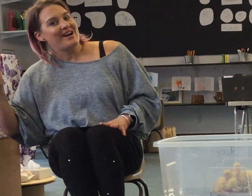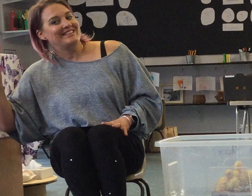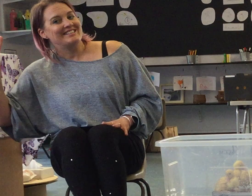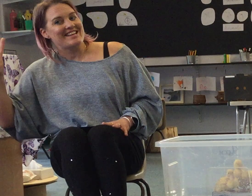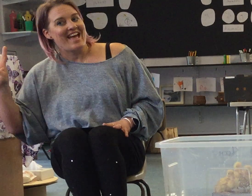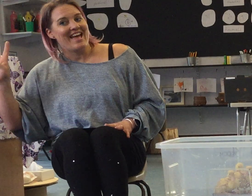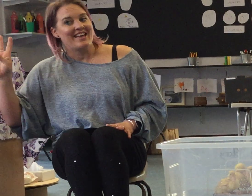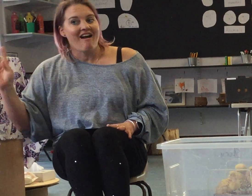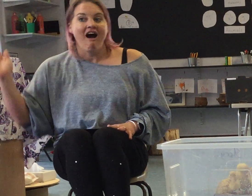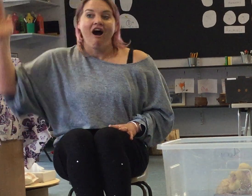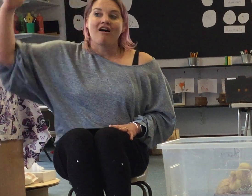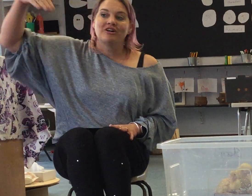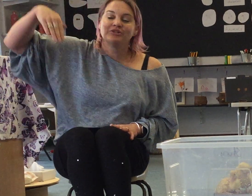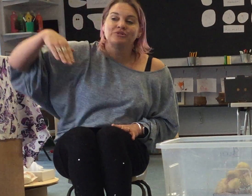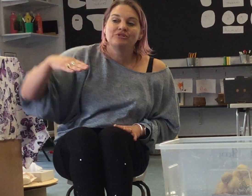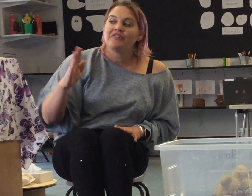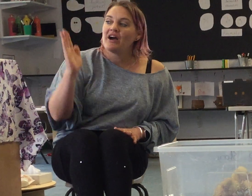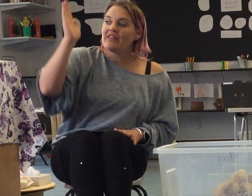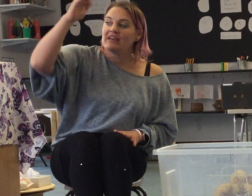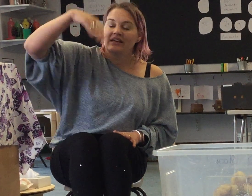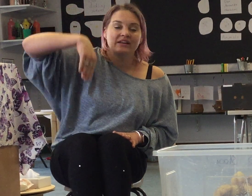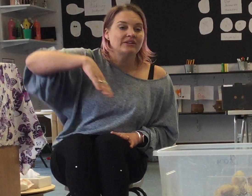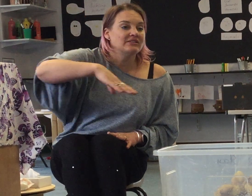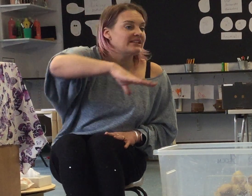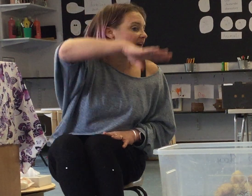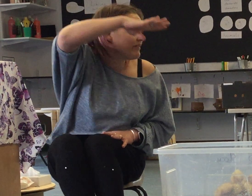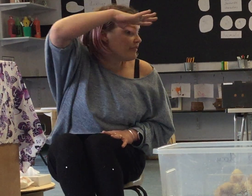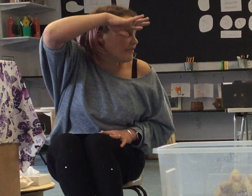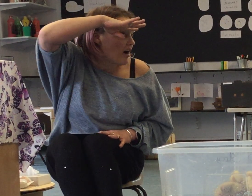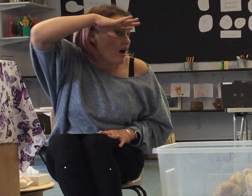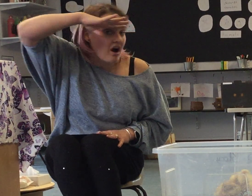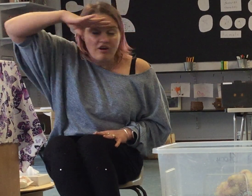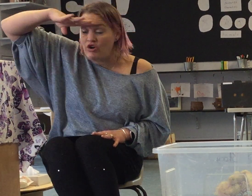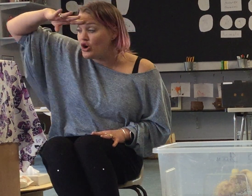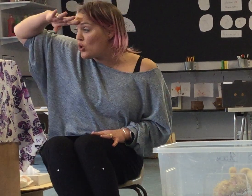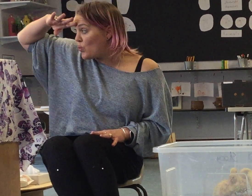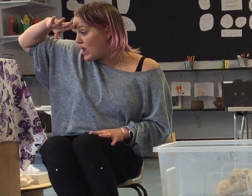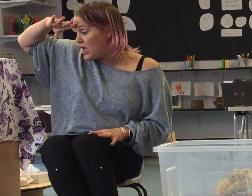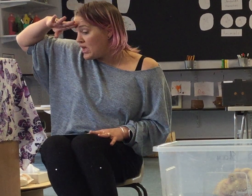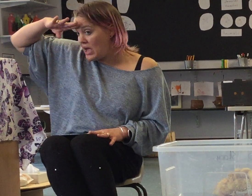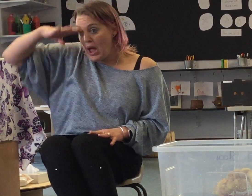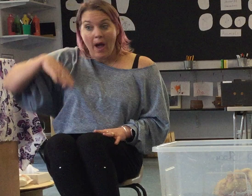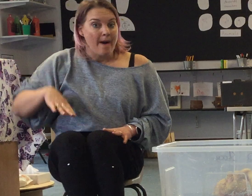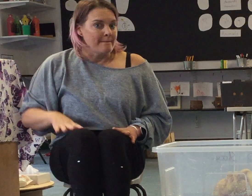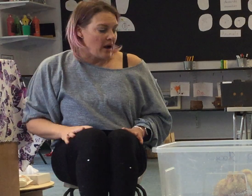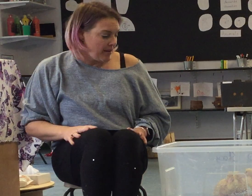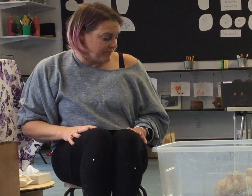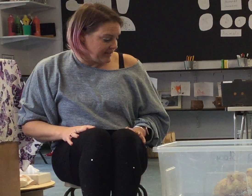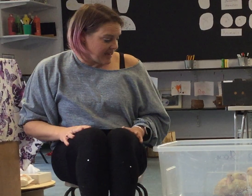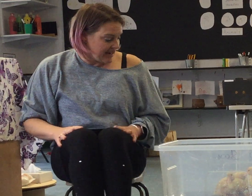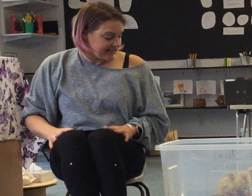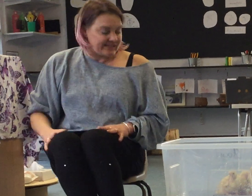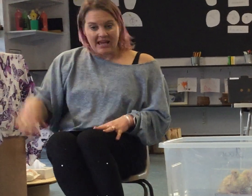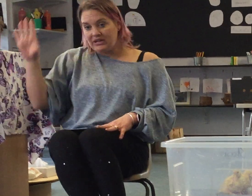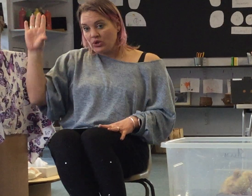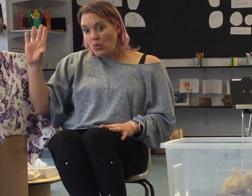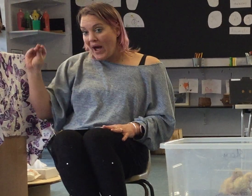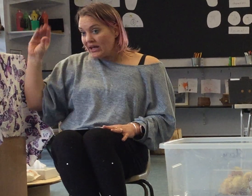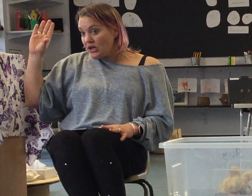one day, over the hills and far away. Mummy duck said quack,